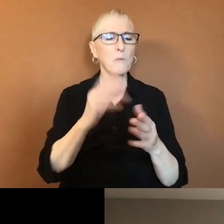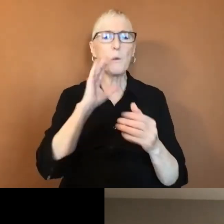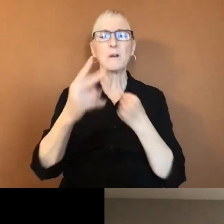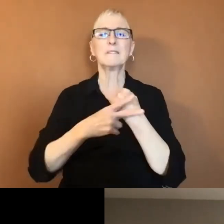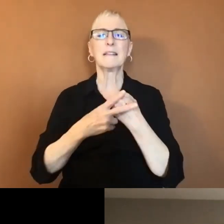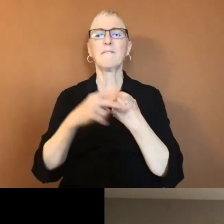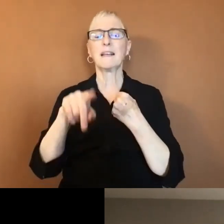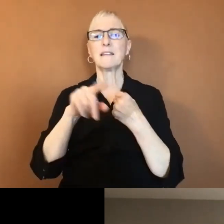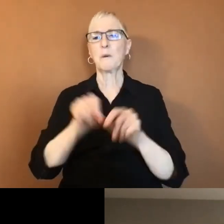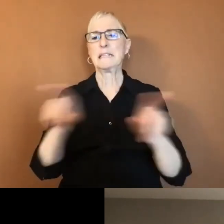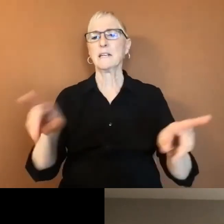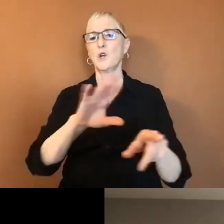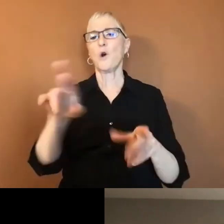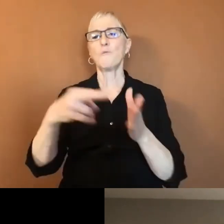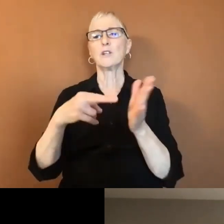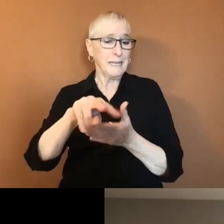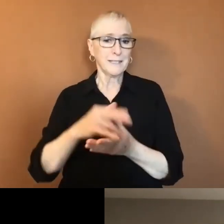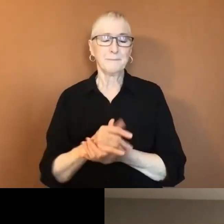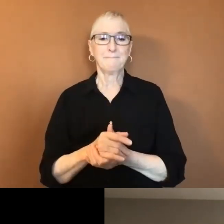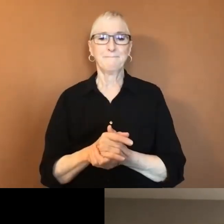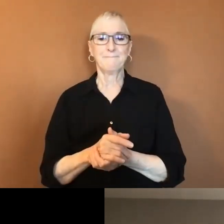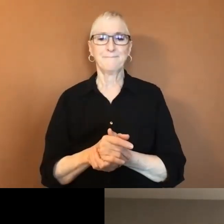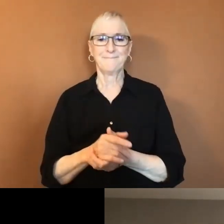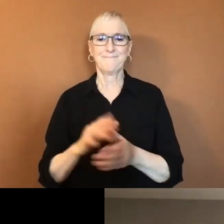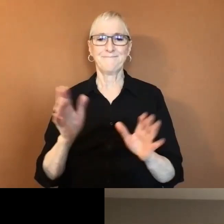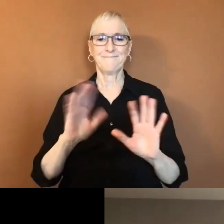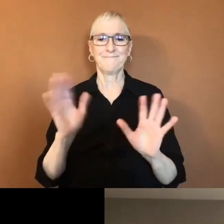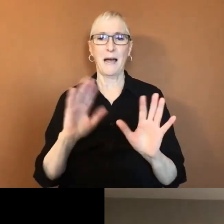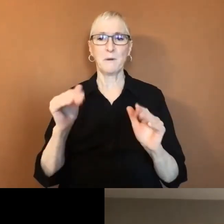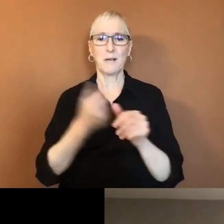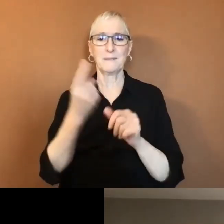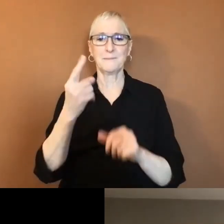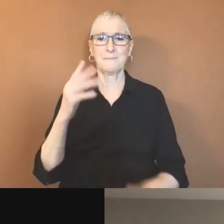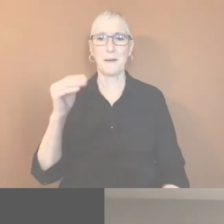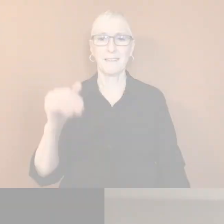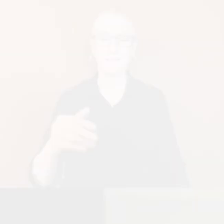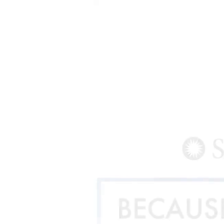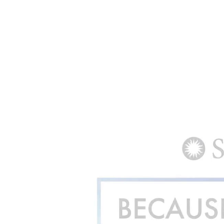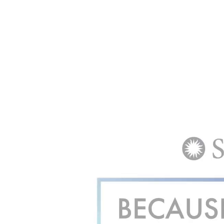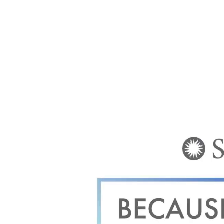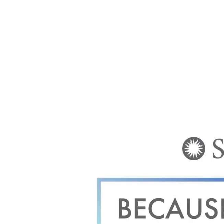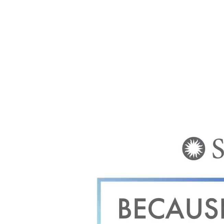and we'll send these out to your registration links. Bye, everyone. Thank you.